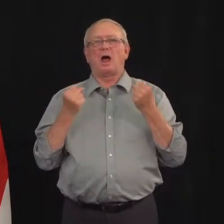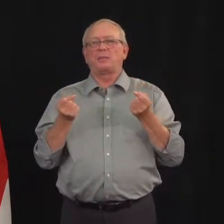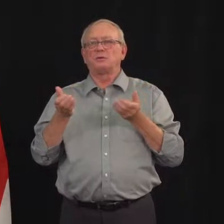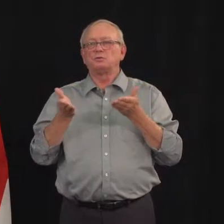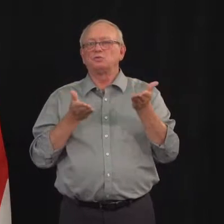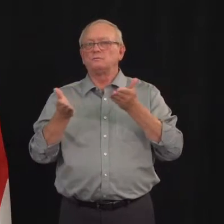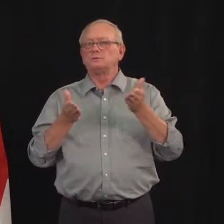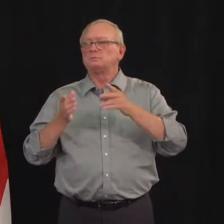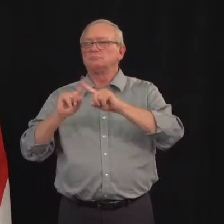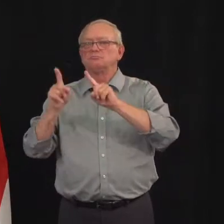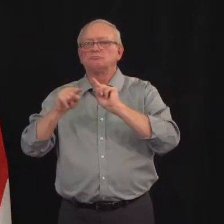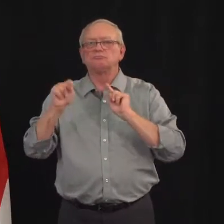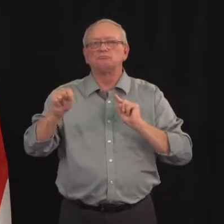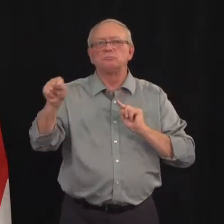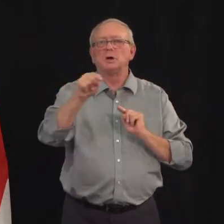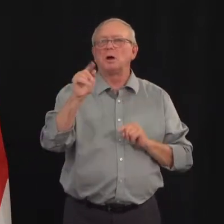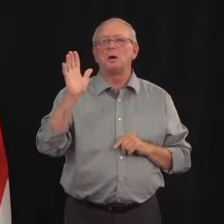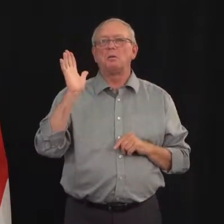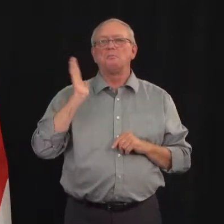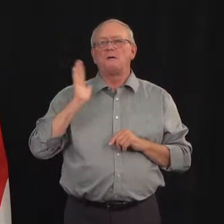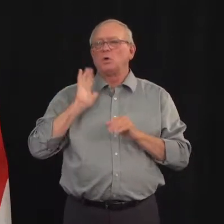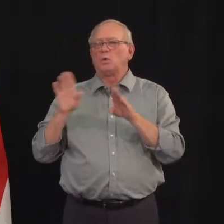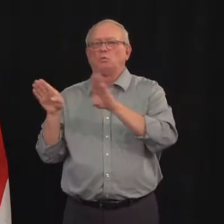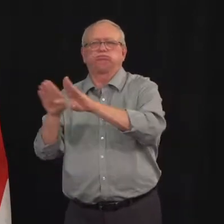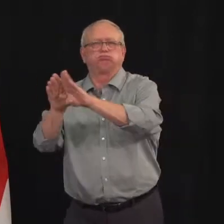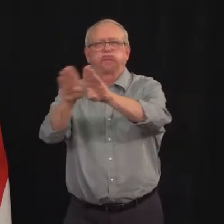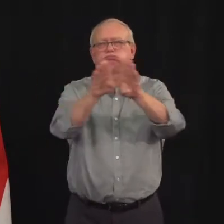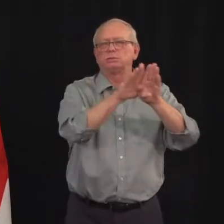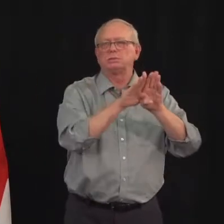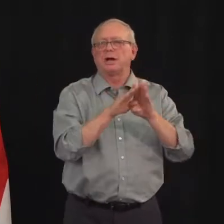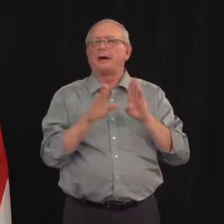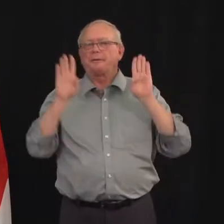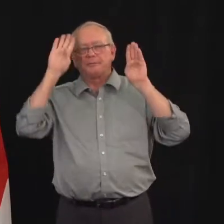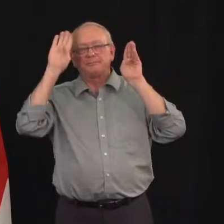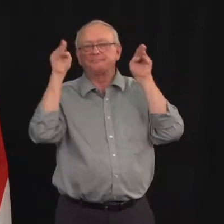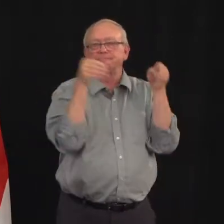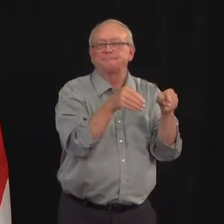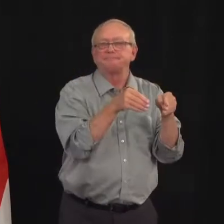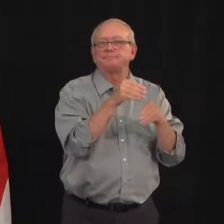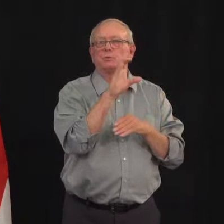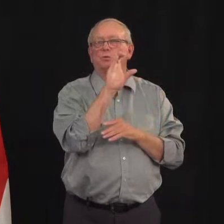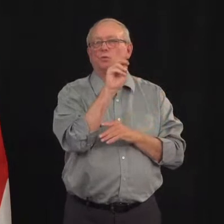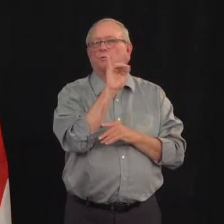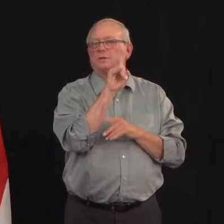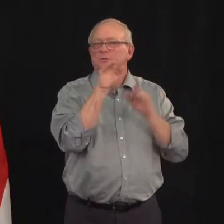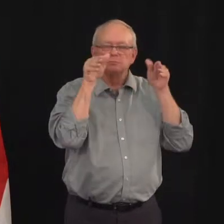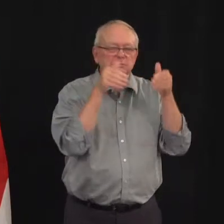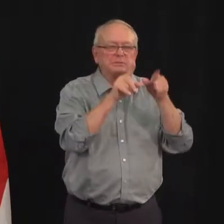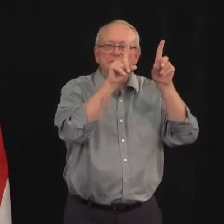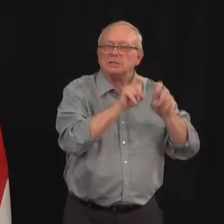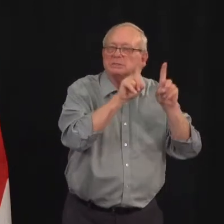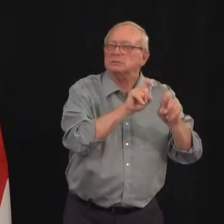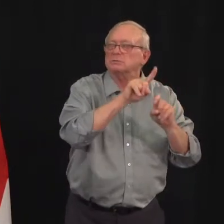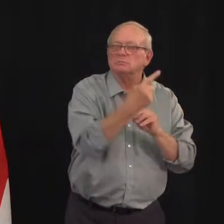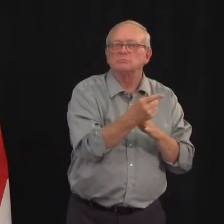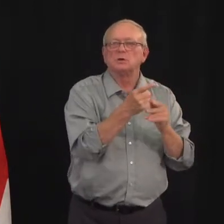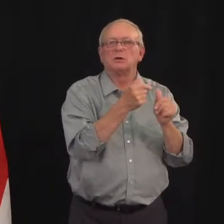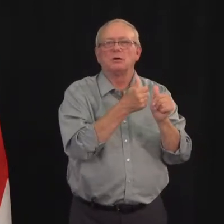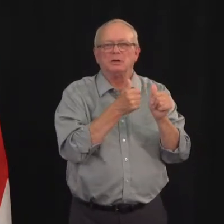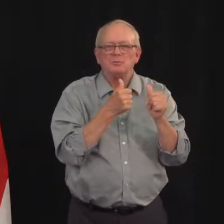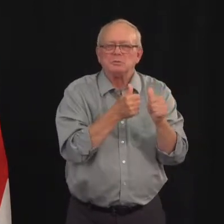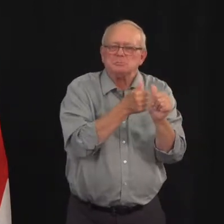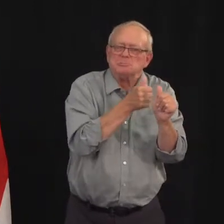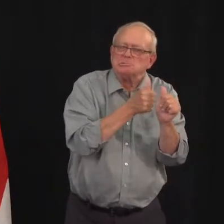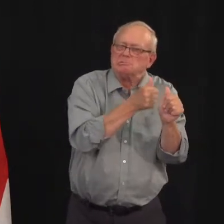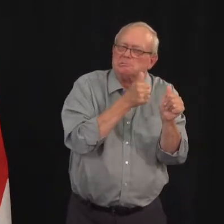of the health system. And so again, as with all parts of relaunch, it's a balance to make sure that we have the staff and the resources to